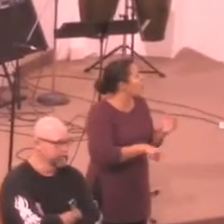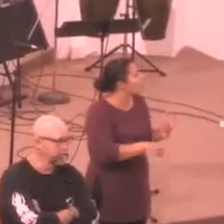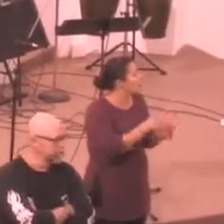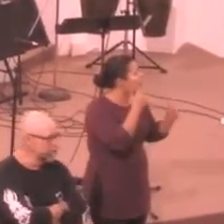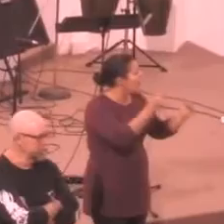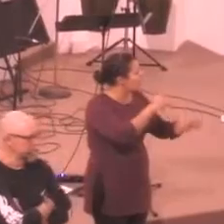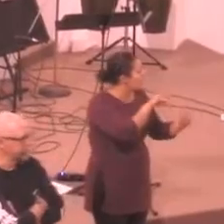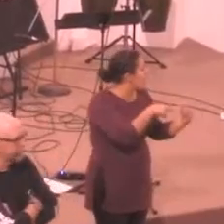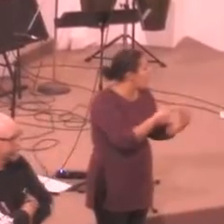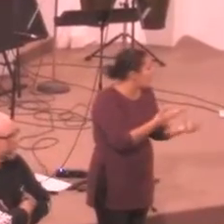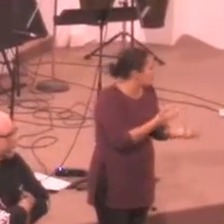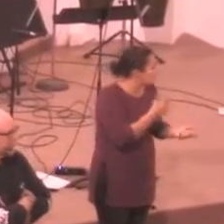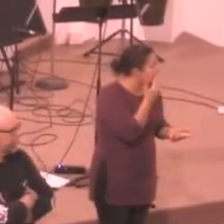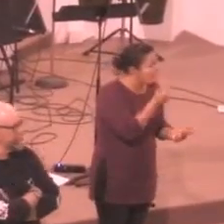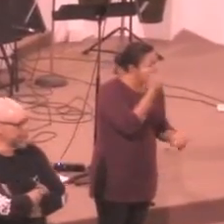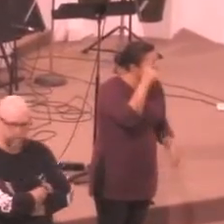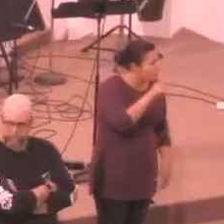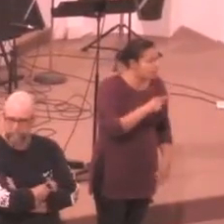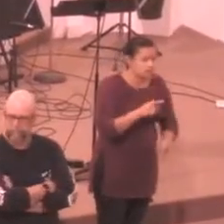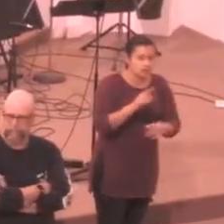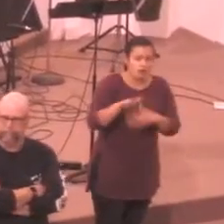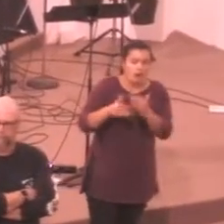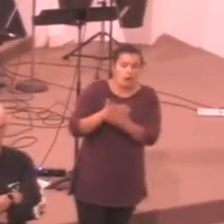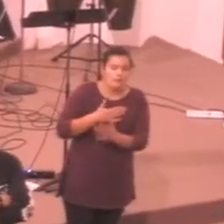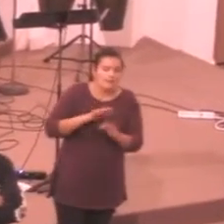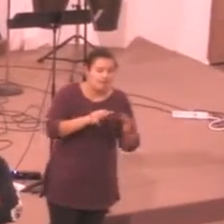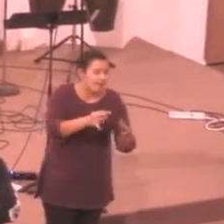families. Thankful for Jesus.